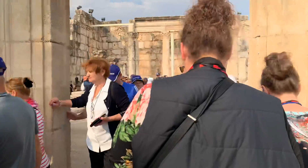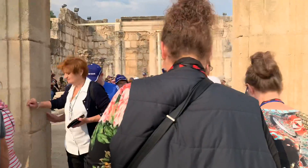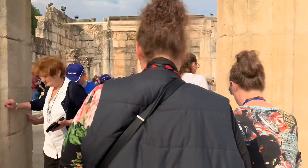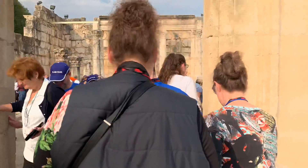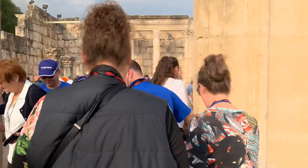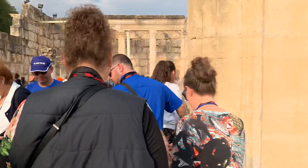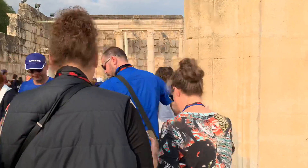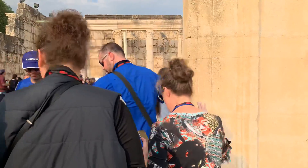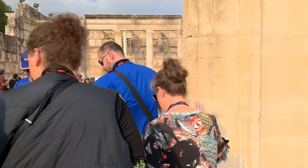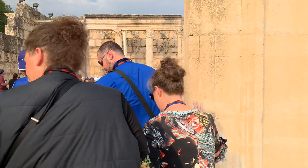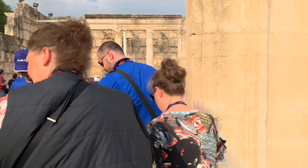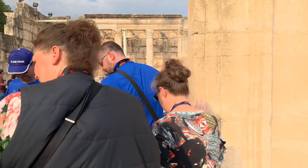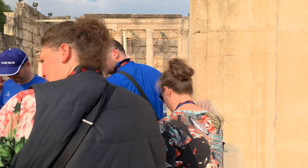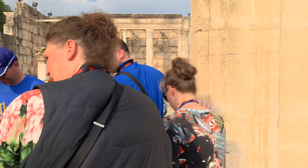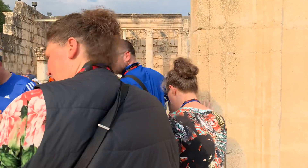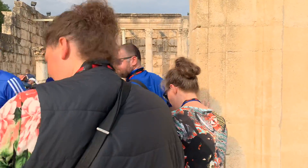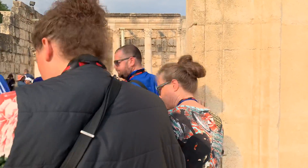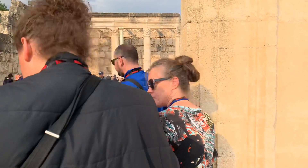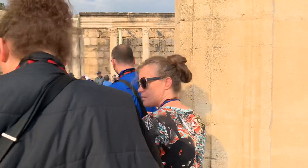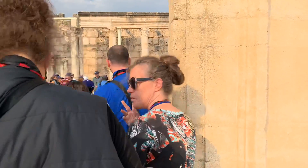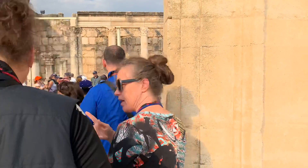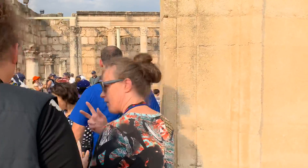Watch your steps while here.